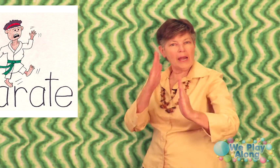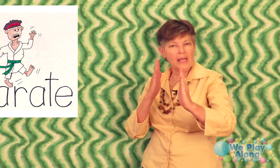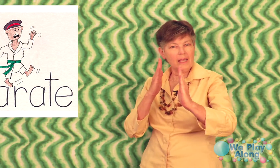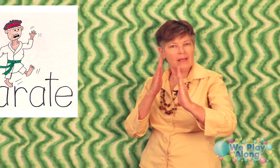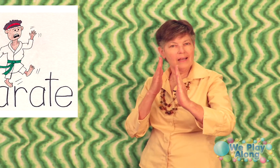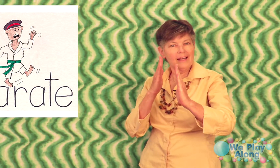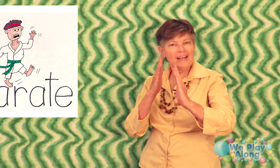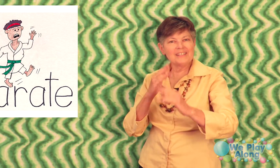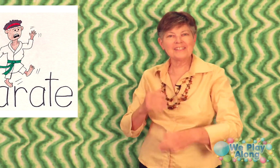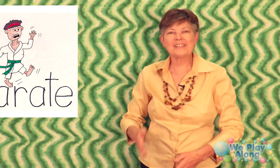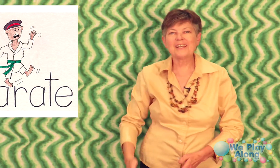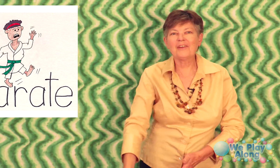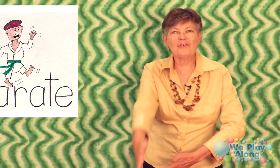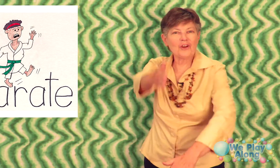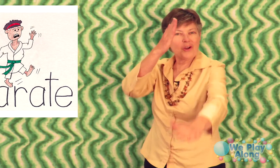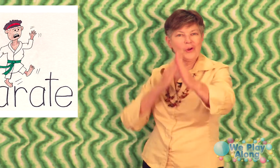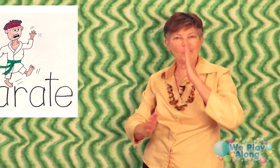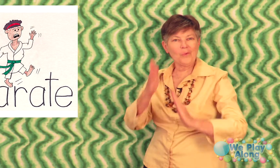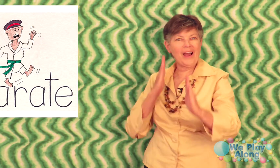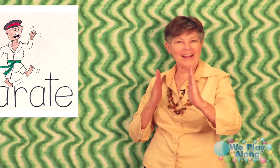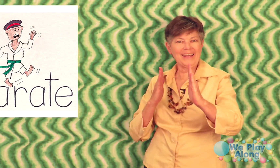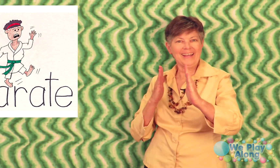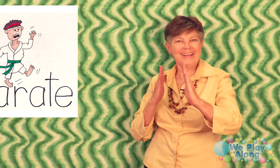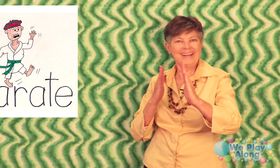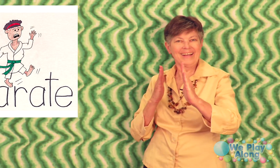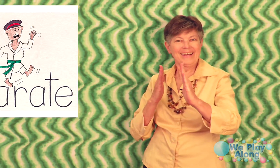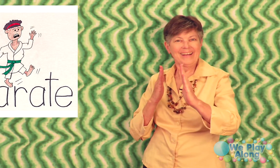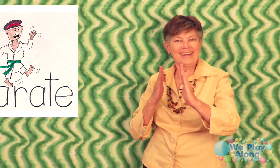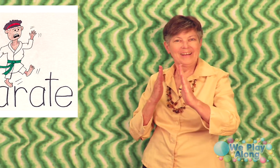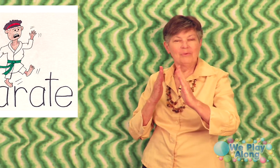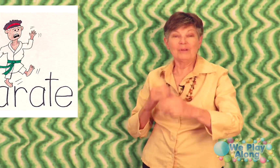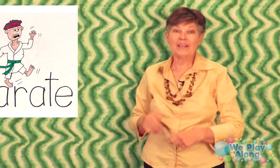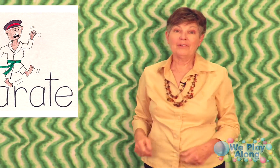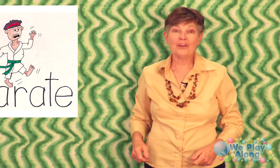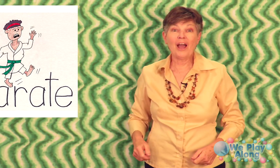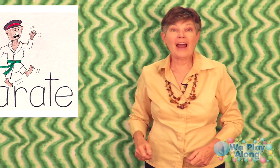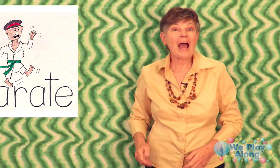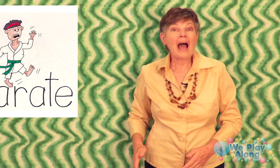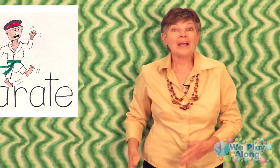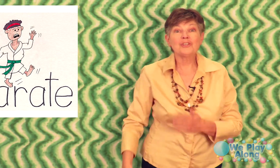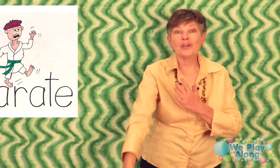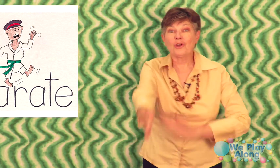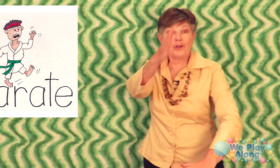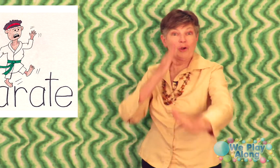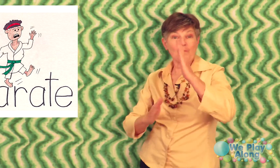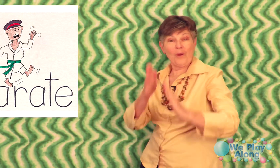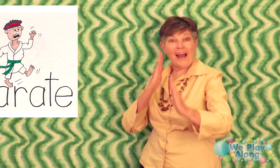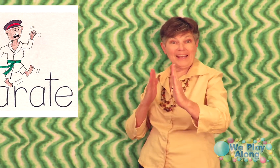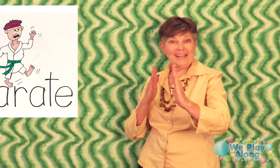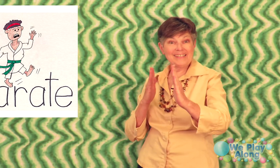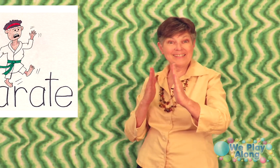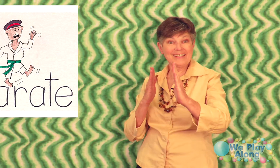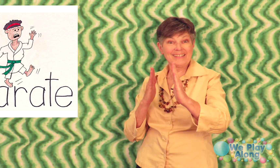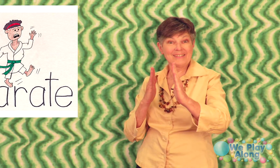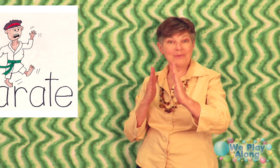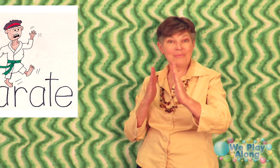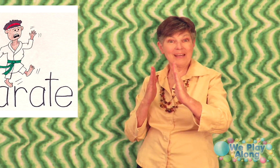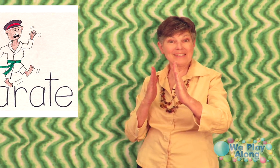Karate. This is the sign for karate. Believe it or not, I took karate lessons with my son